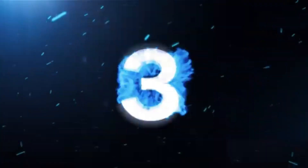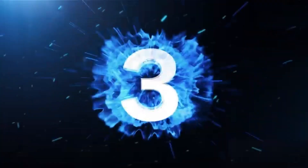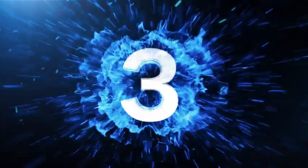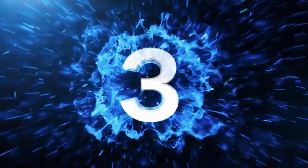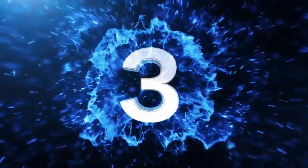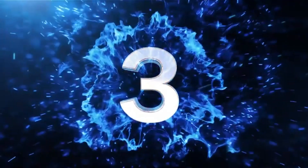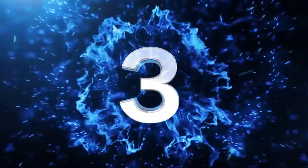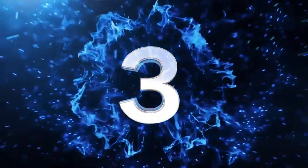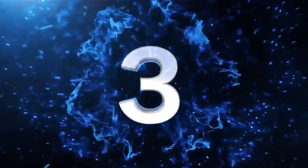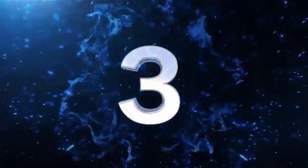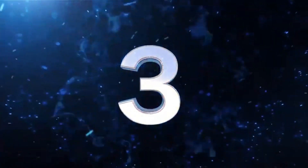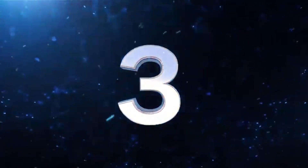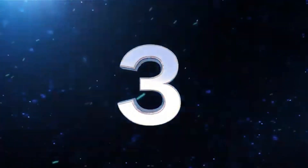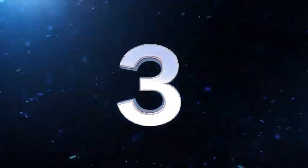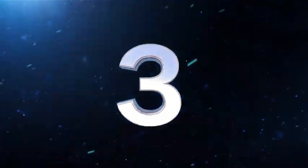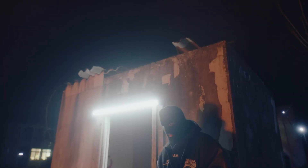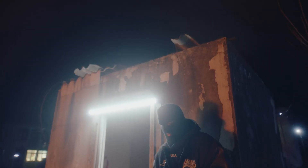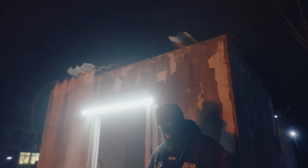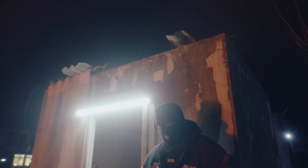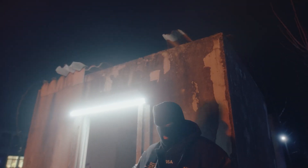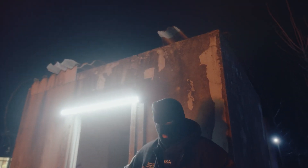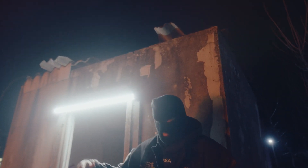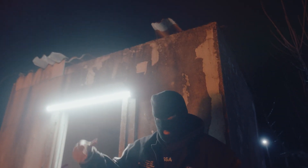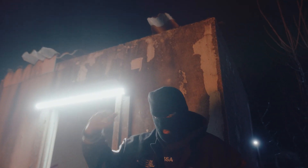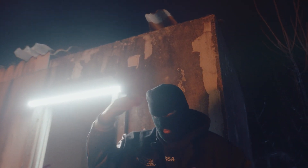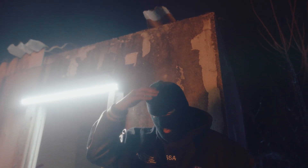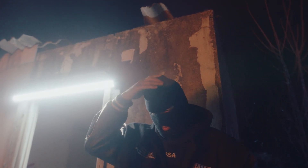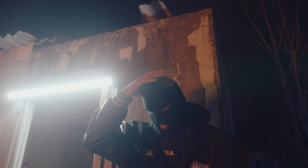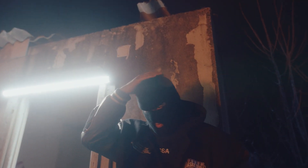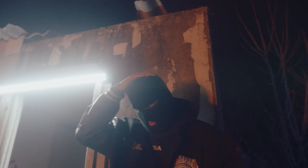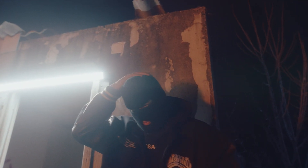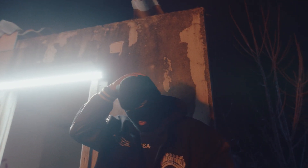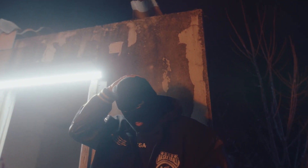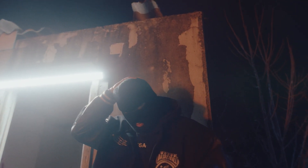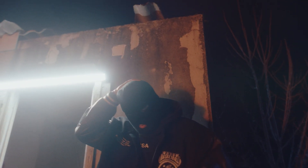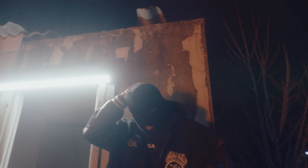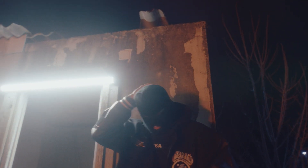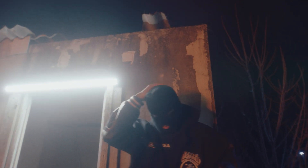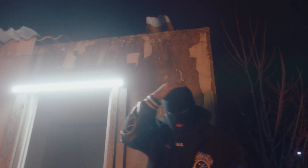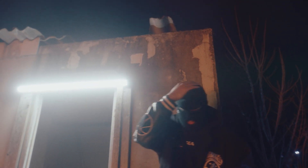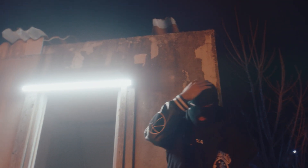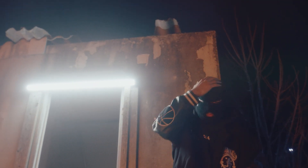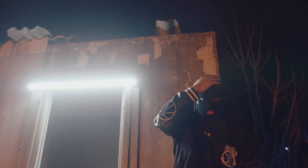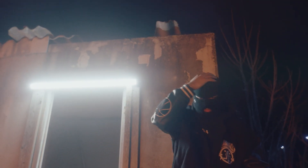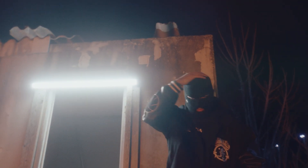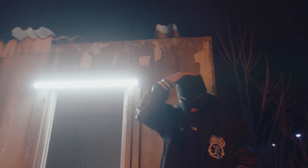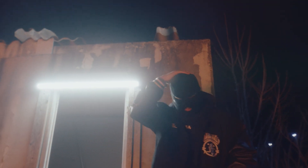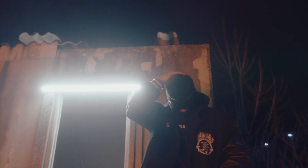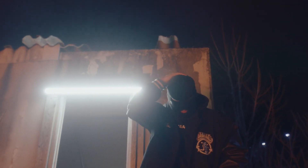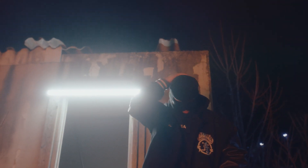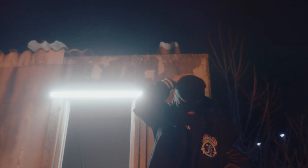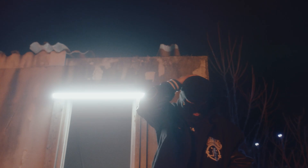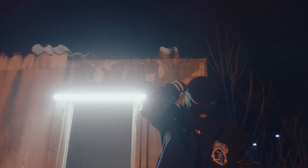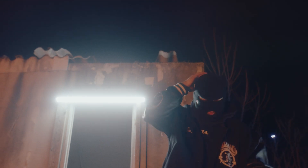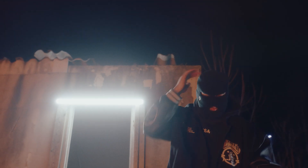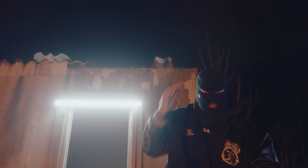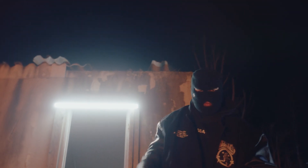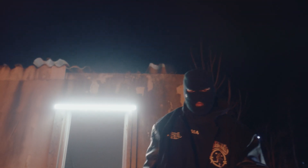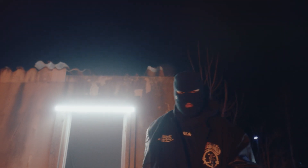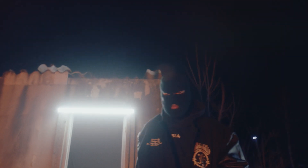Weird thing number 3. Famous deaf murderers. Now, while history is filled with stories of notorious criminals, very few